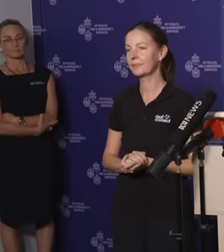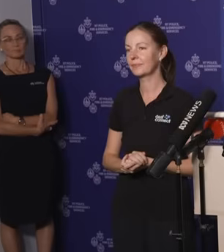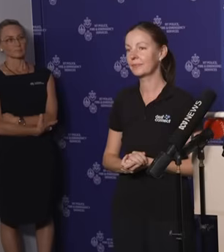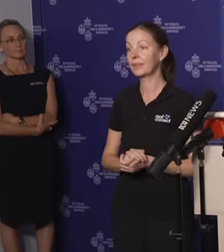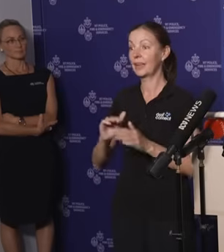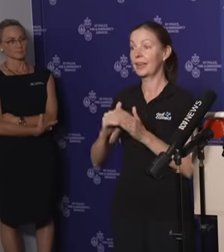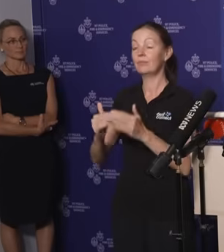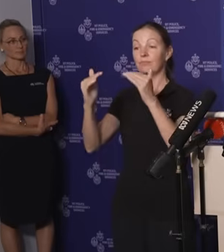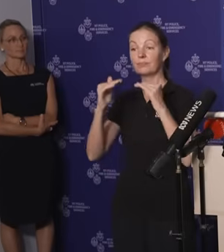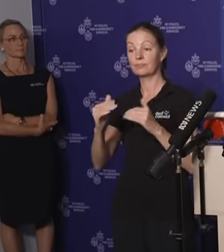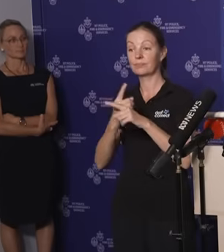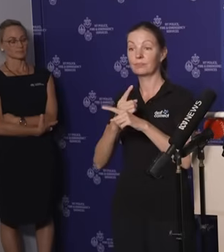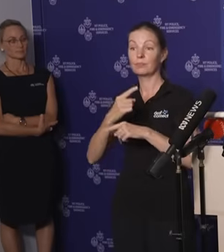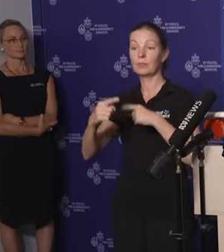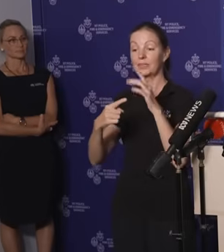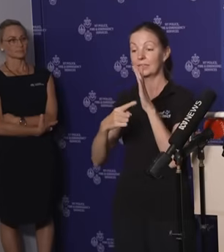I'll move to the Tiwi Islands.